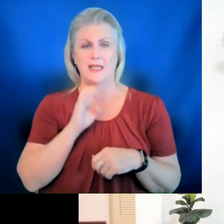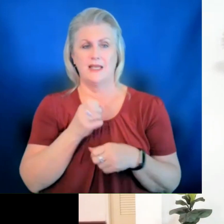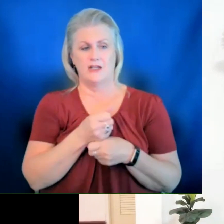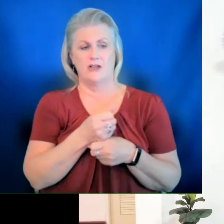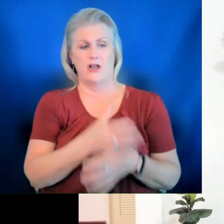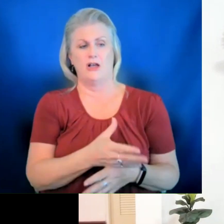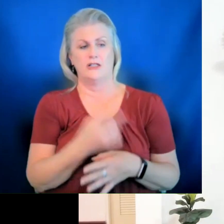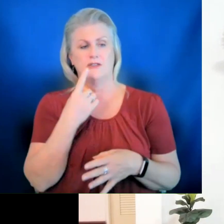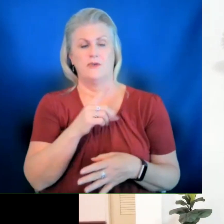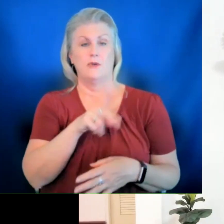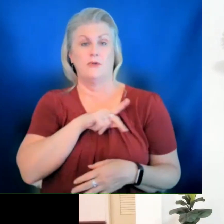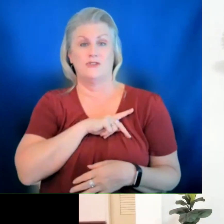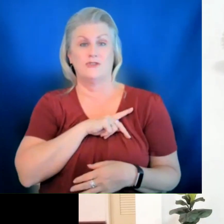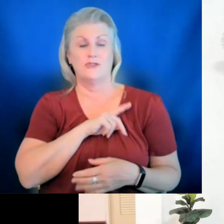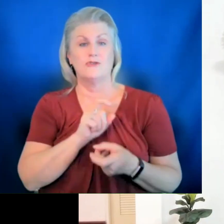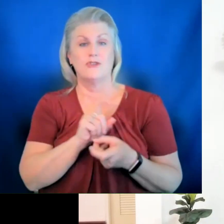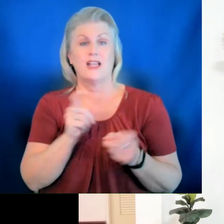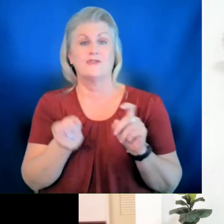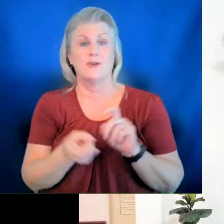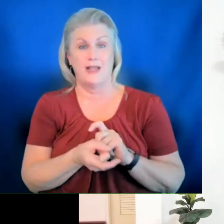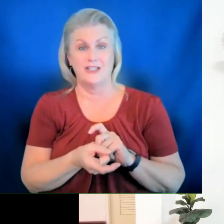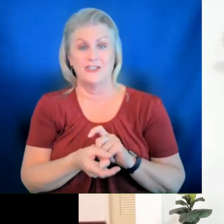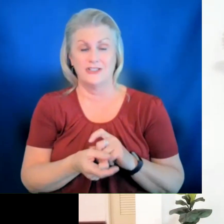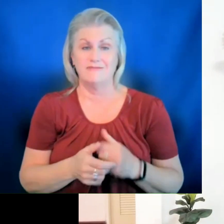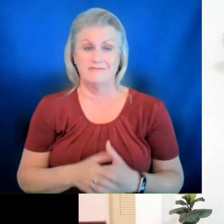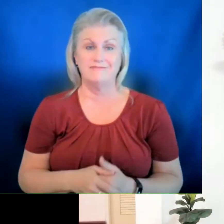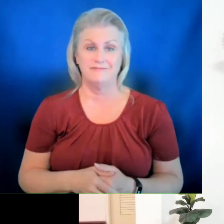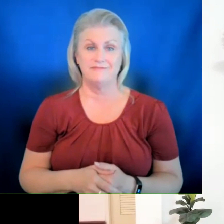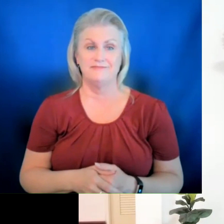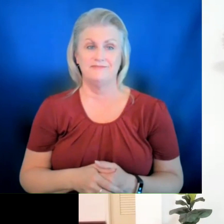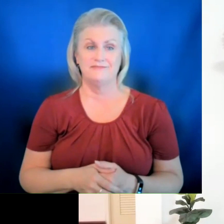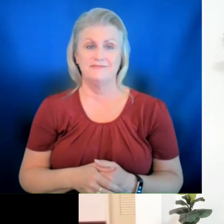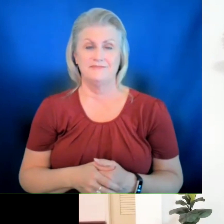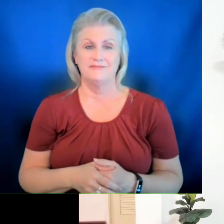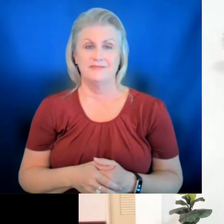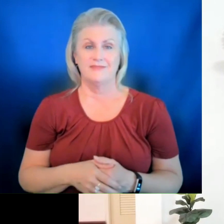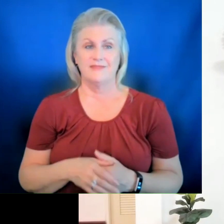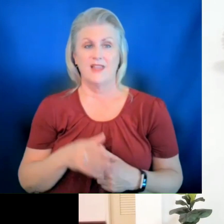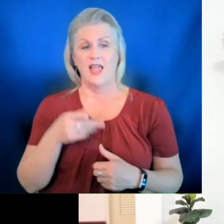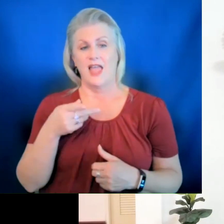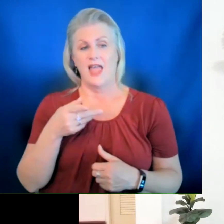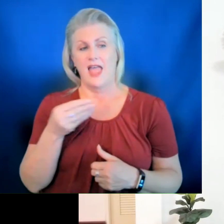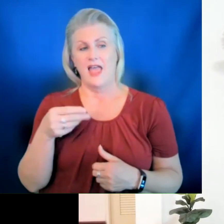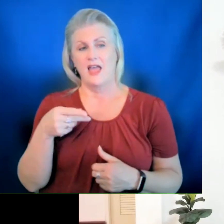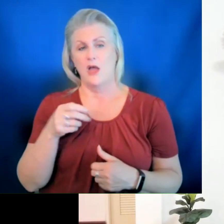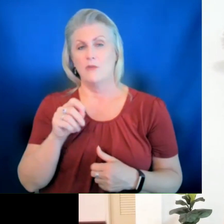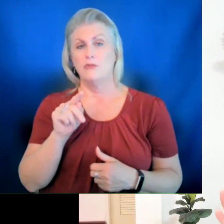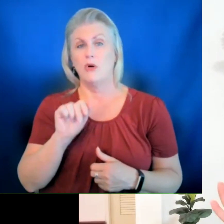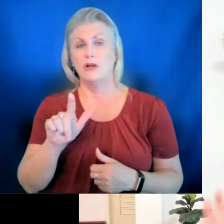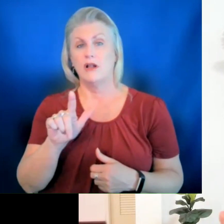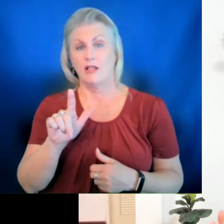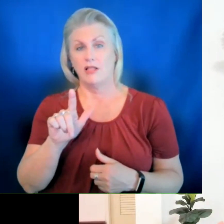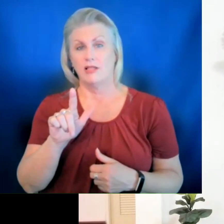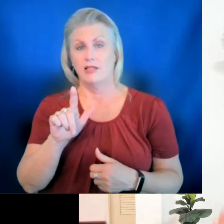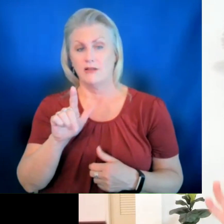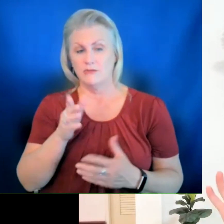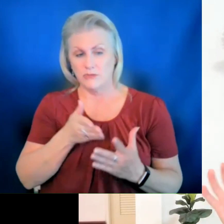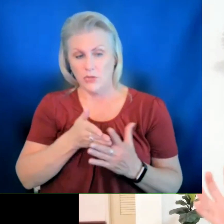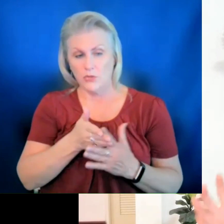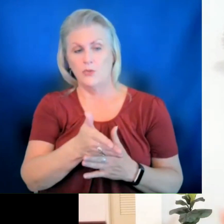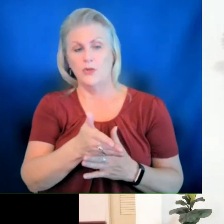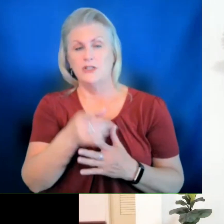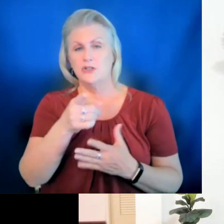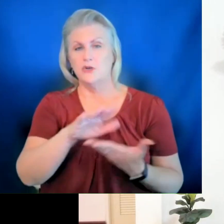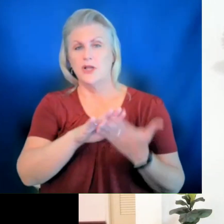for your personal transformation, and they are a portal to actually help